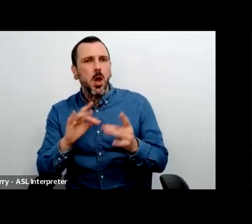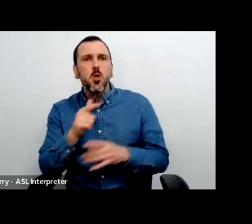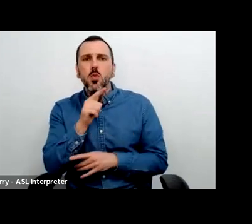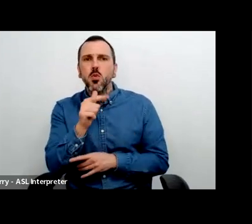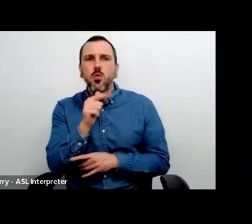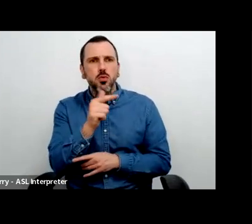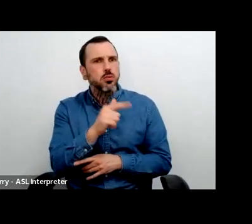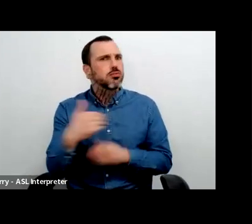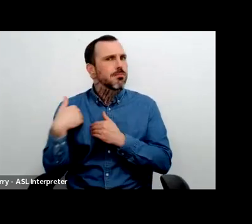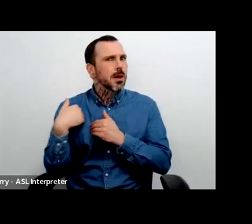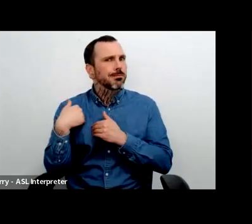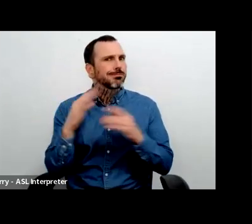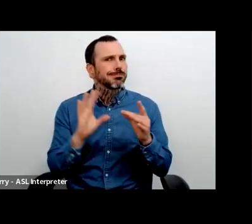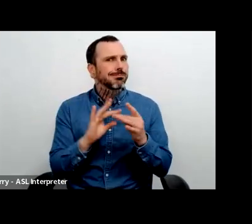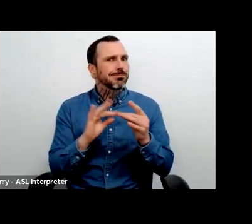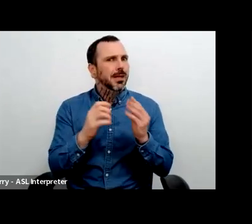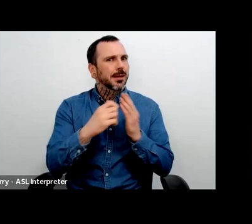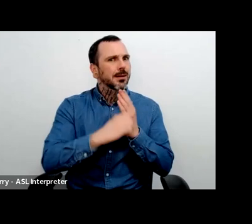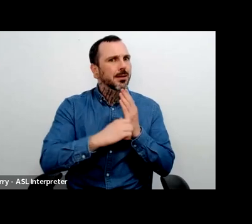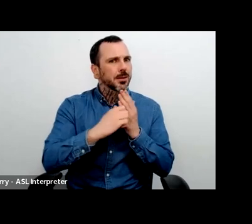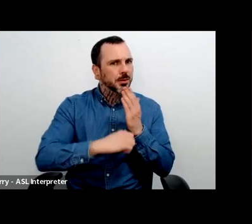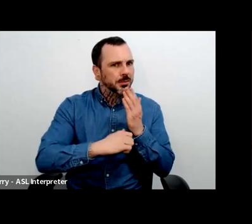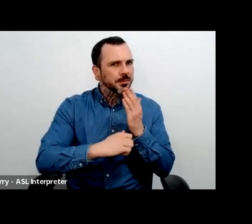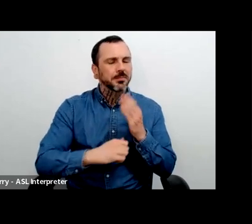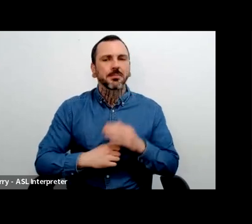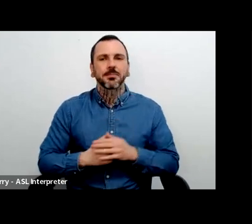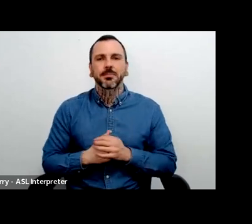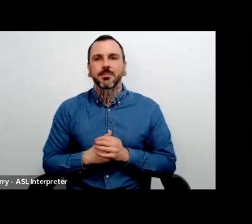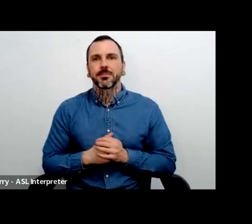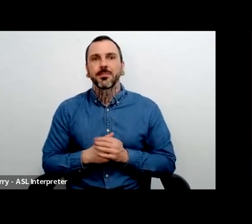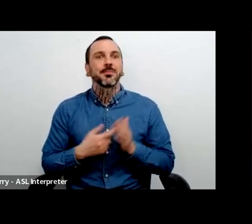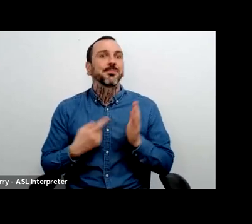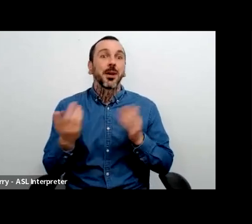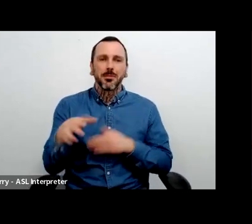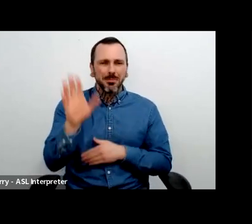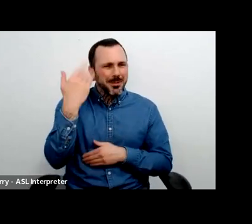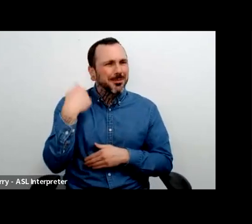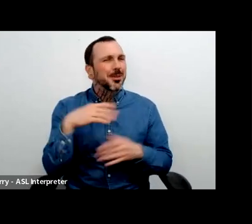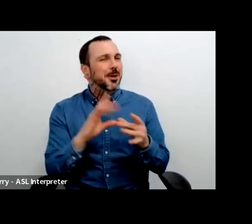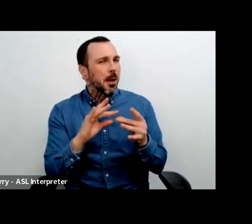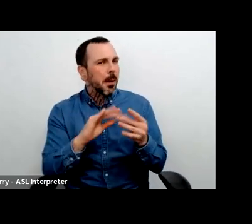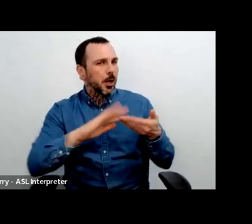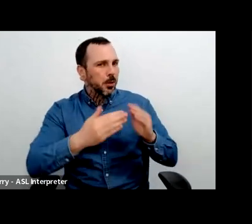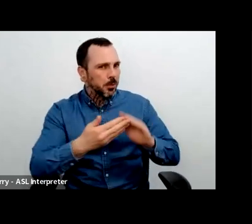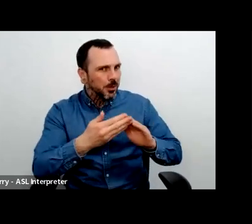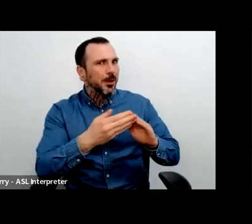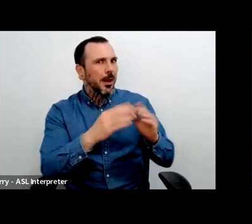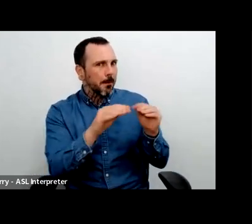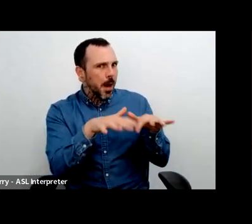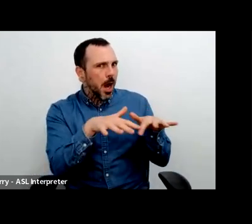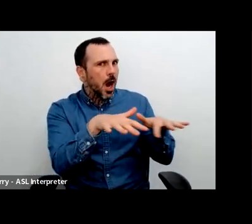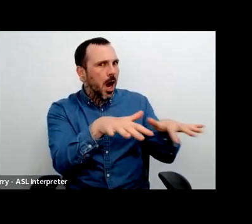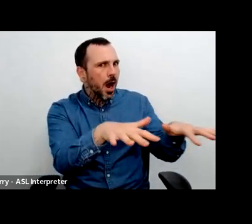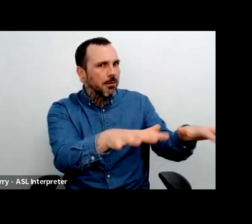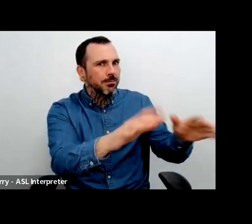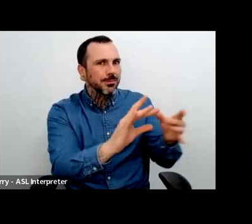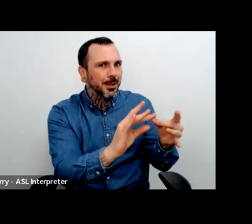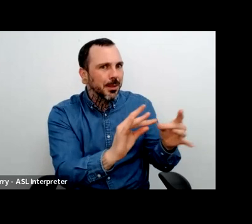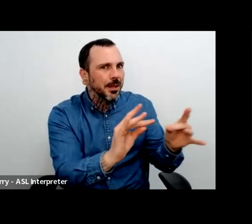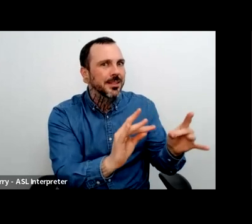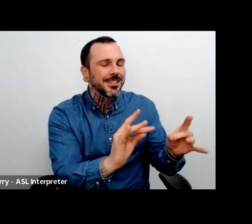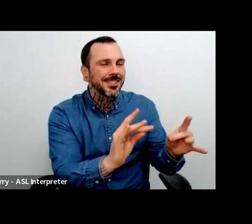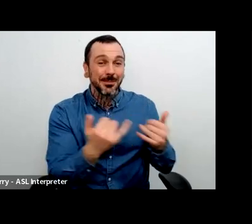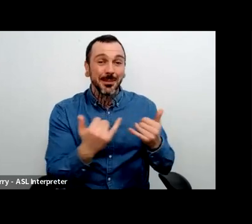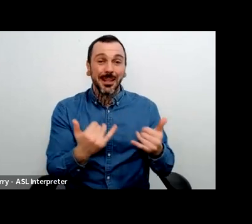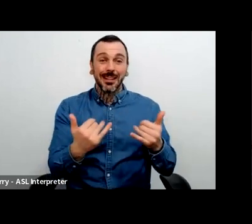different conversation around how do you, like you say, word of mouth has become something that actually happens online to a certain degree,